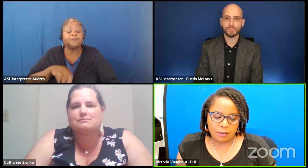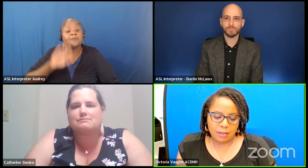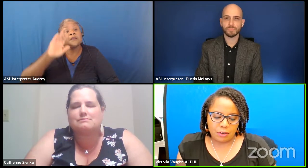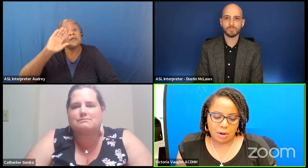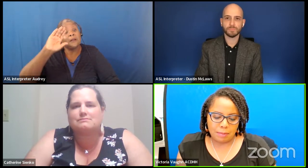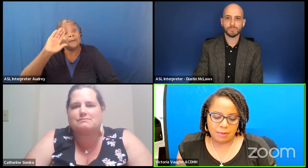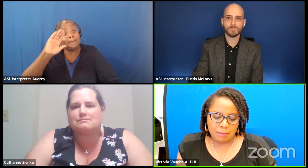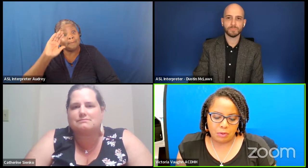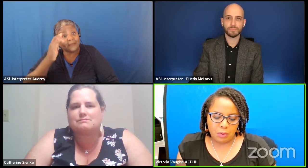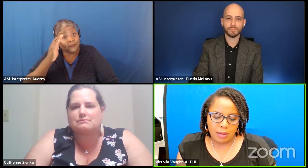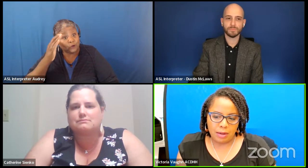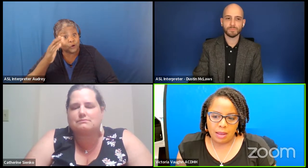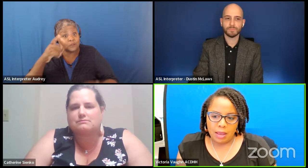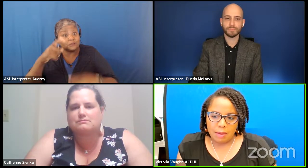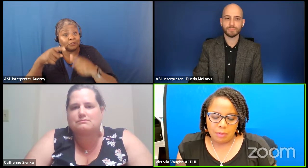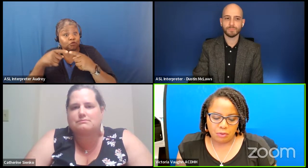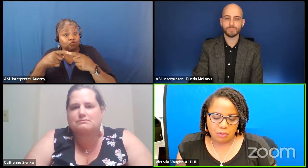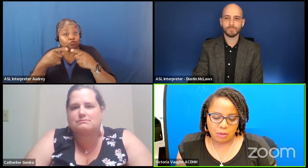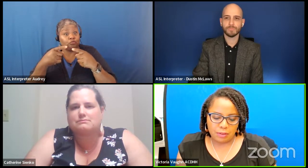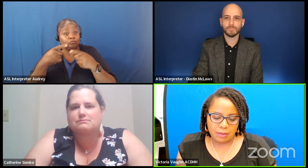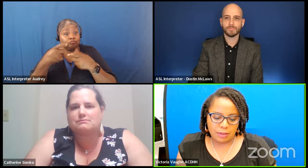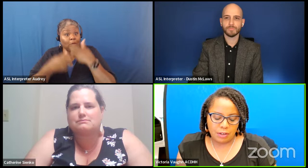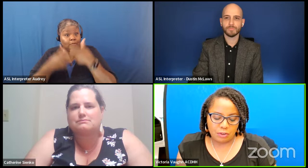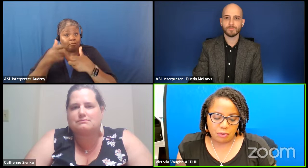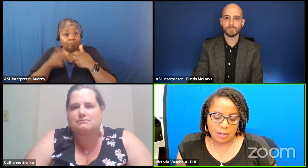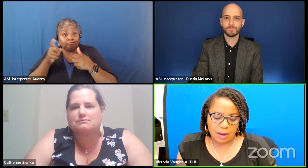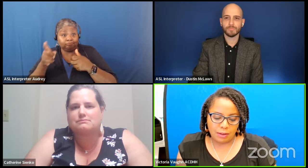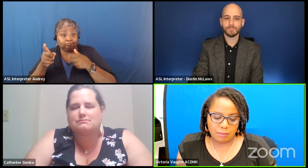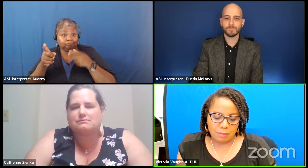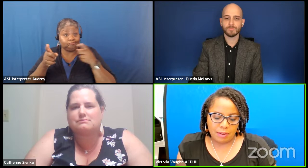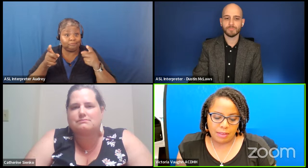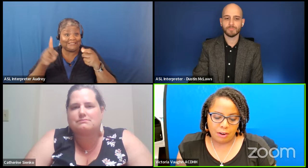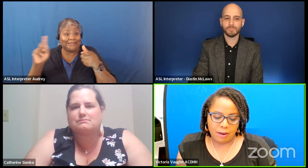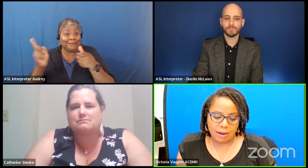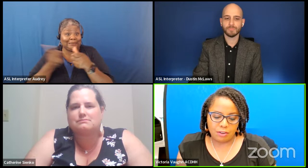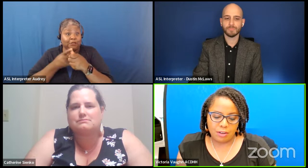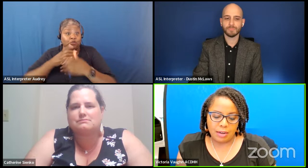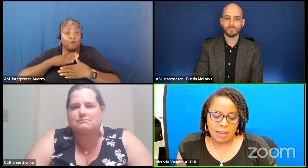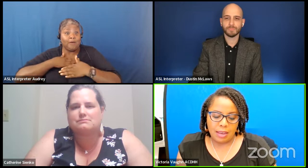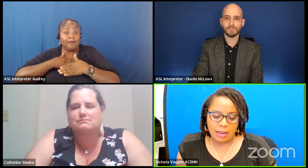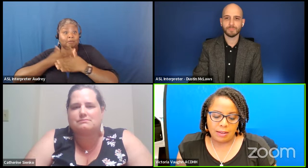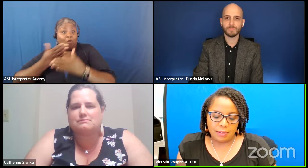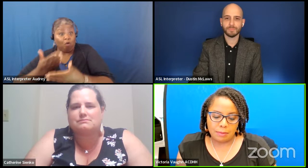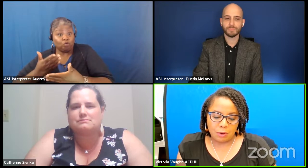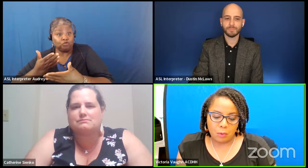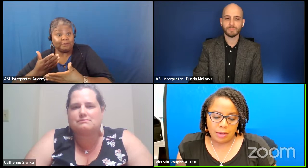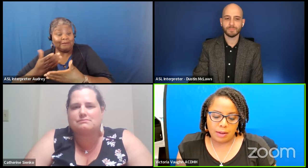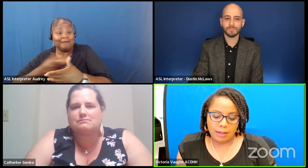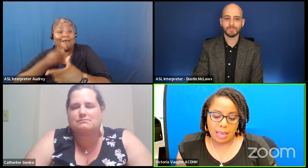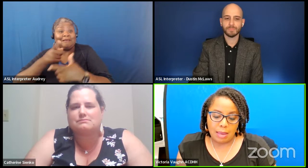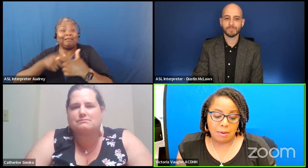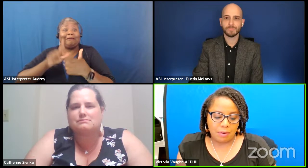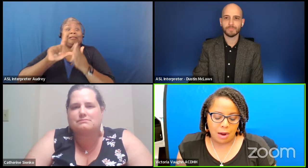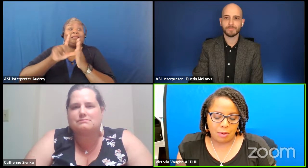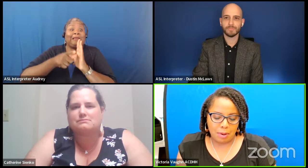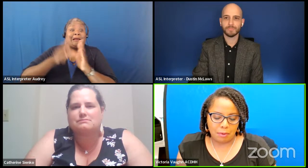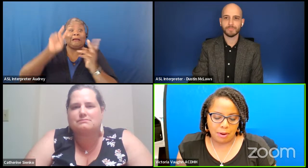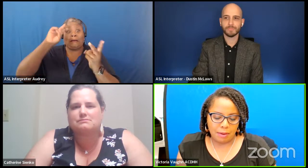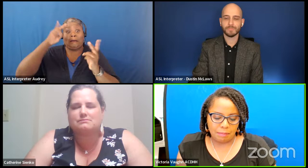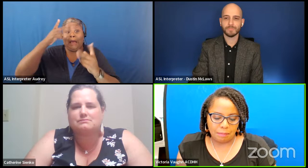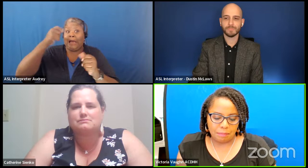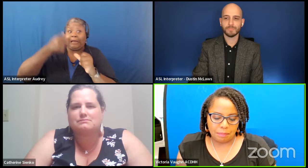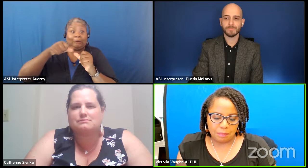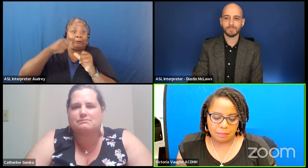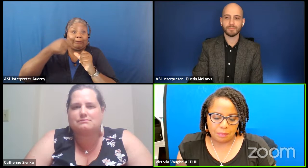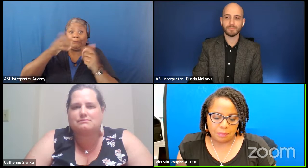there's a discrepancy between Mr. Schultz's initial acknowledgement of the interaction and his subsequent claim of not